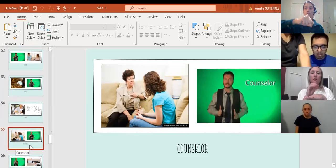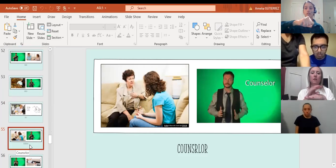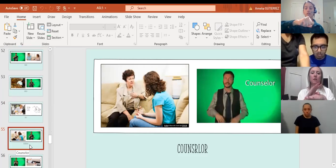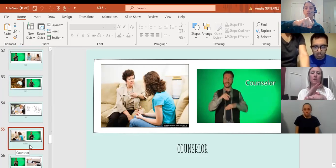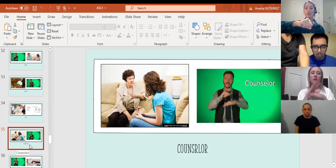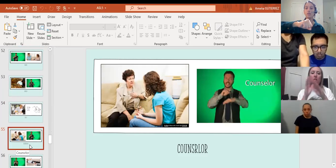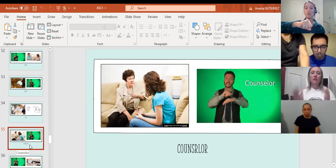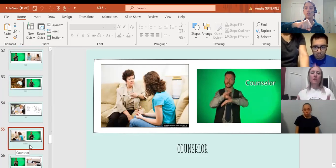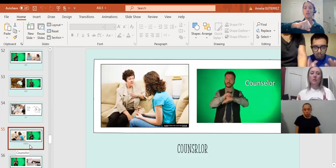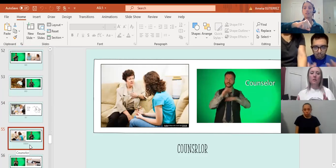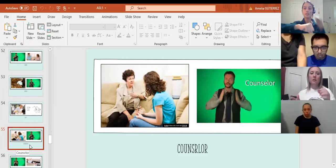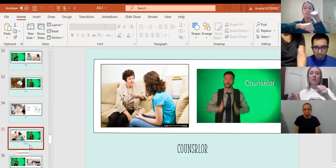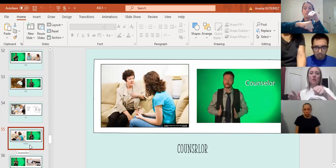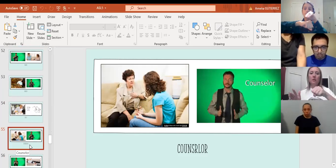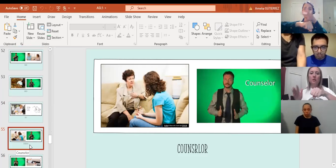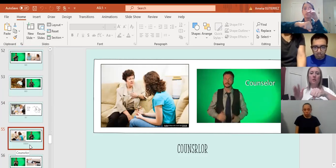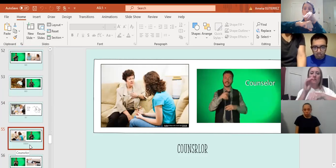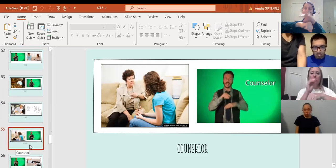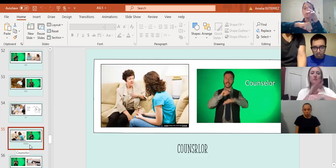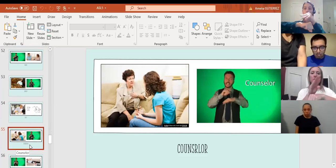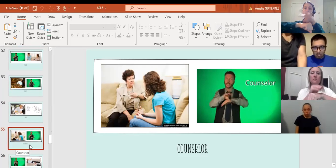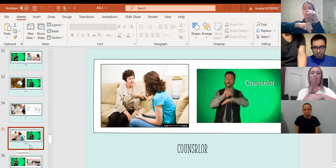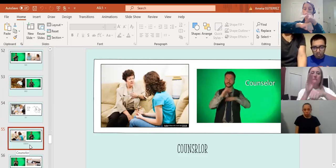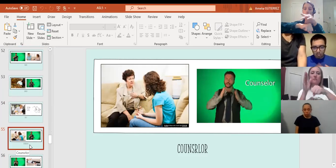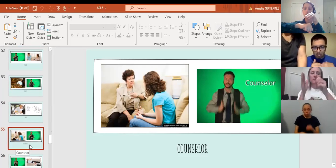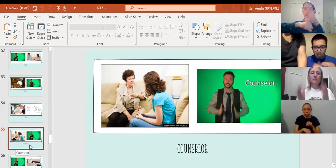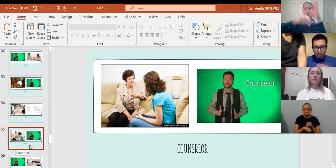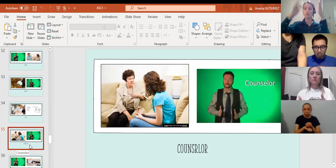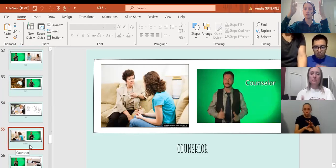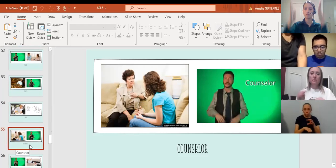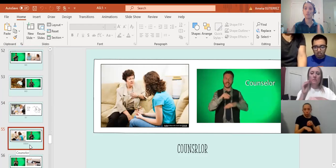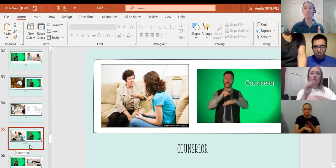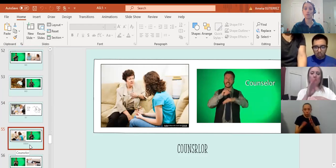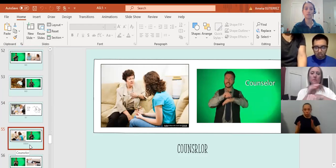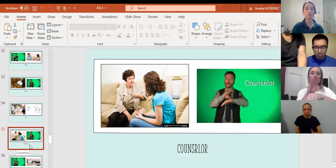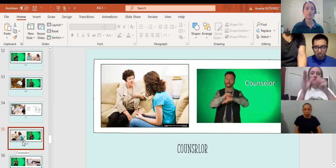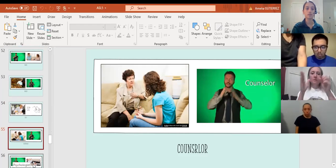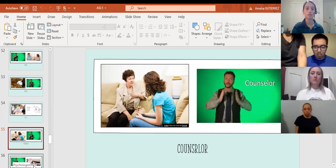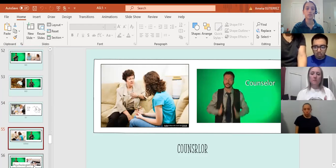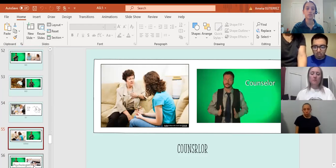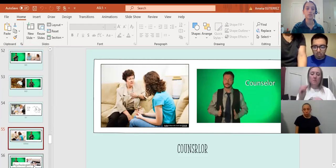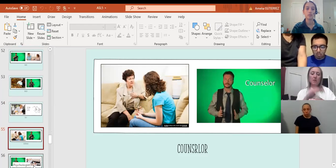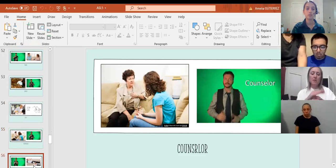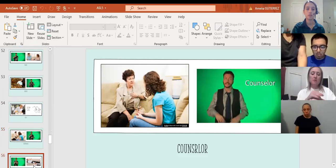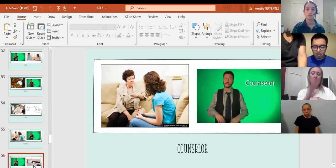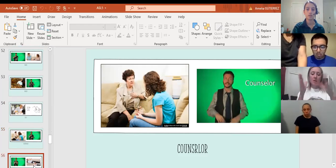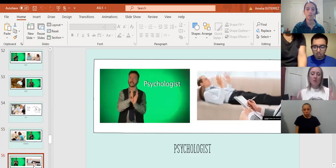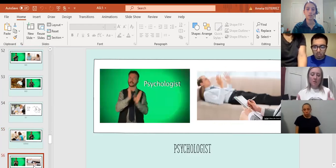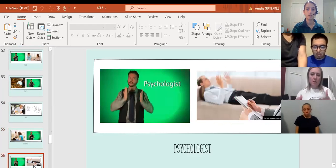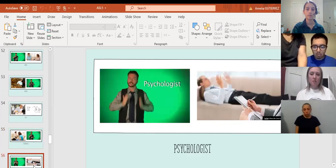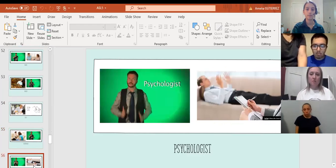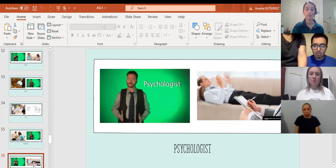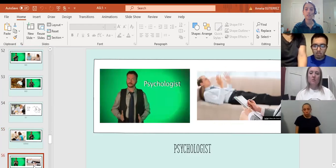So this hands like this one moves in person.